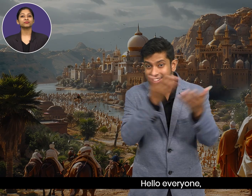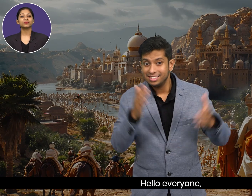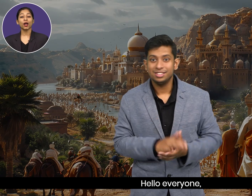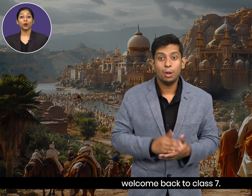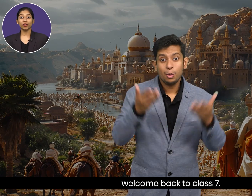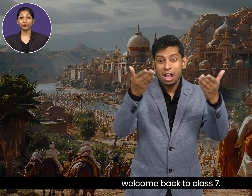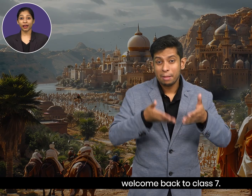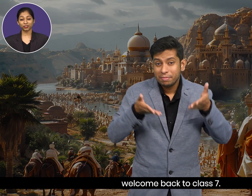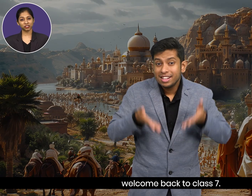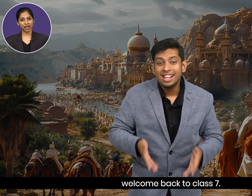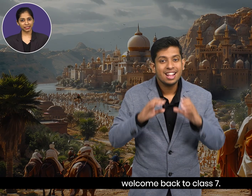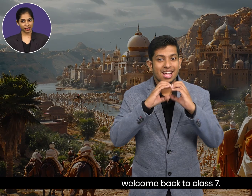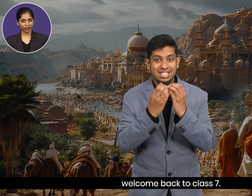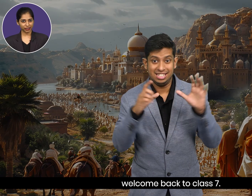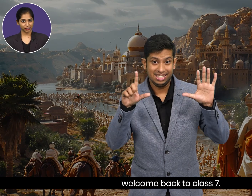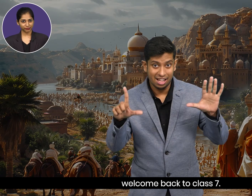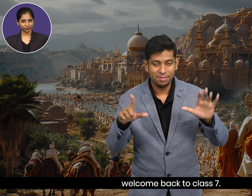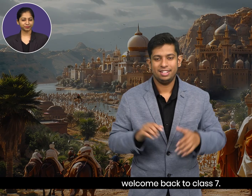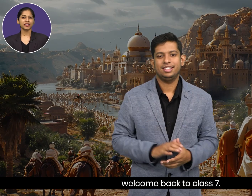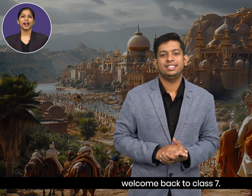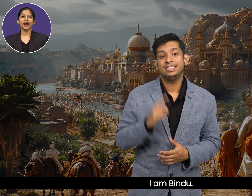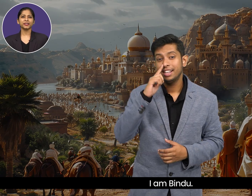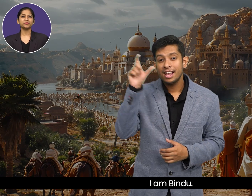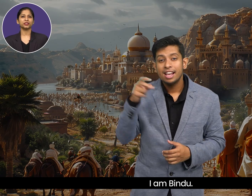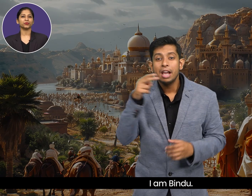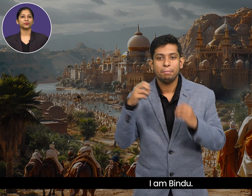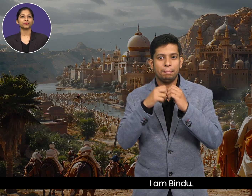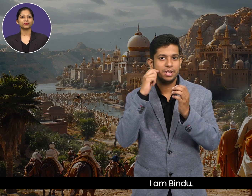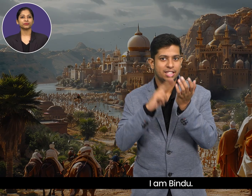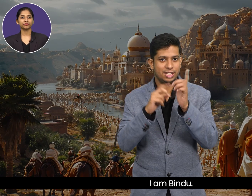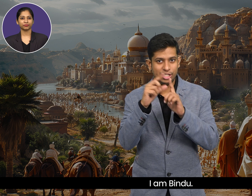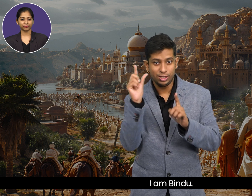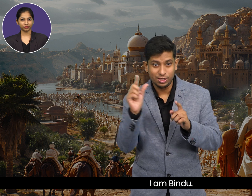everyone, welcome back to class 7th. I am Bindu.